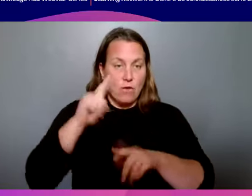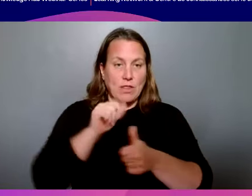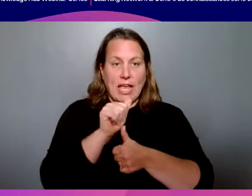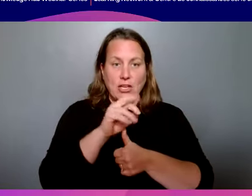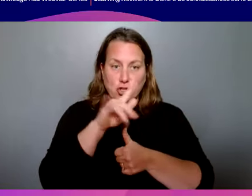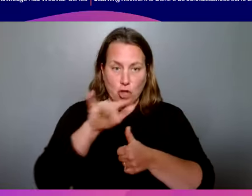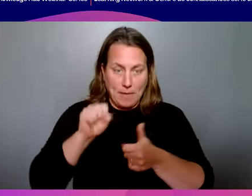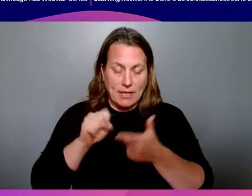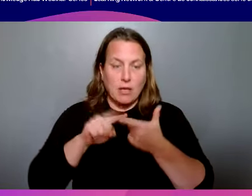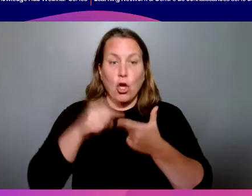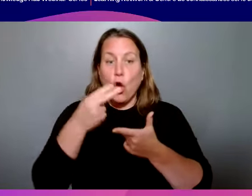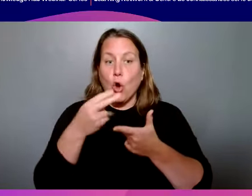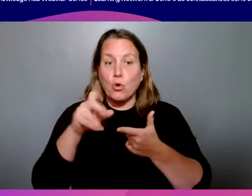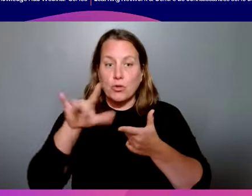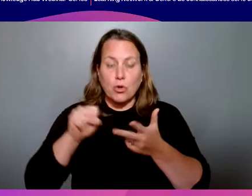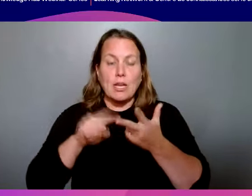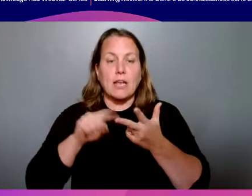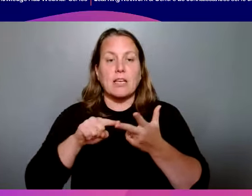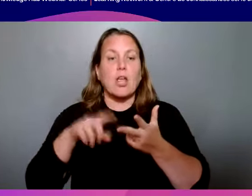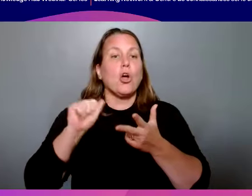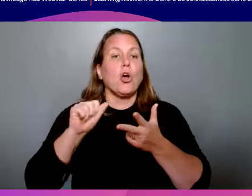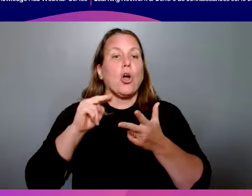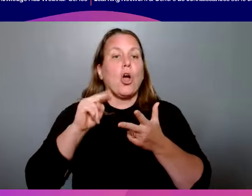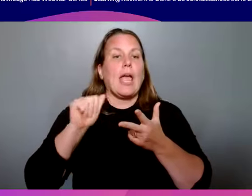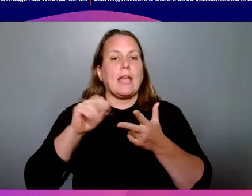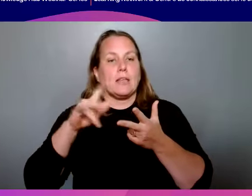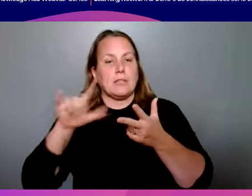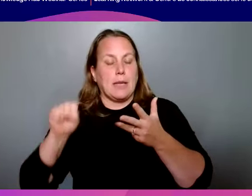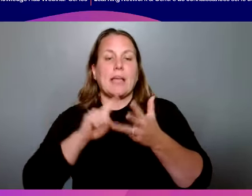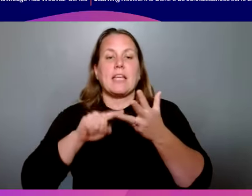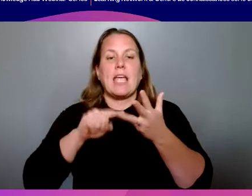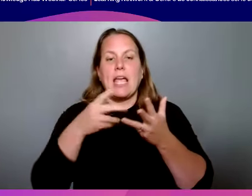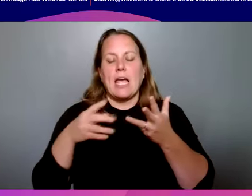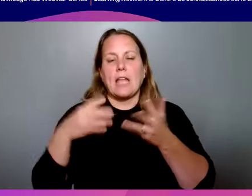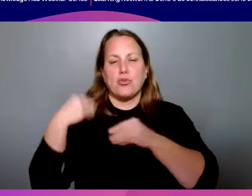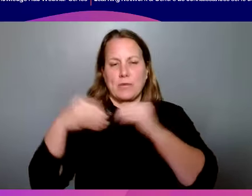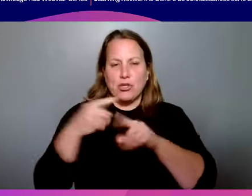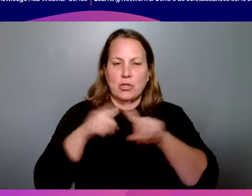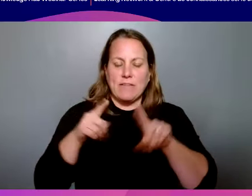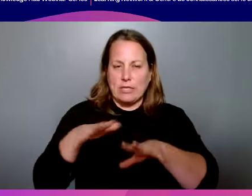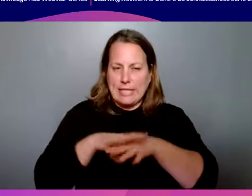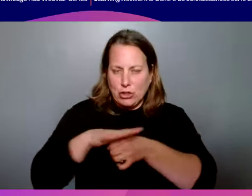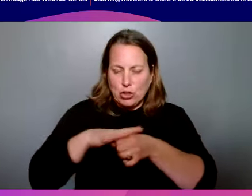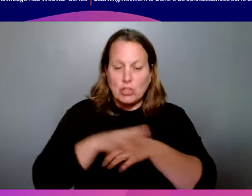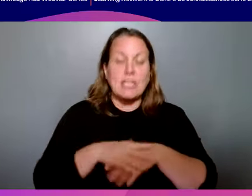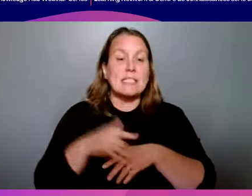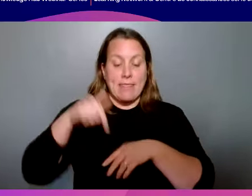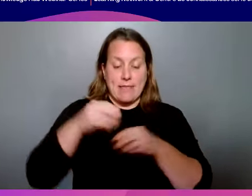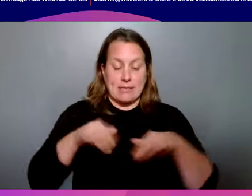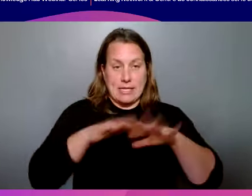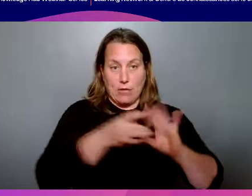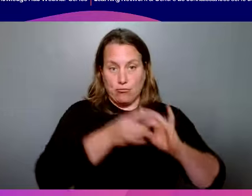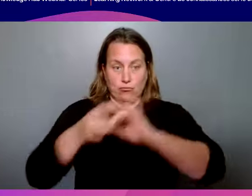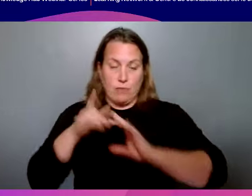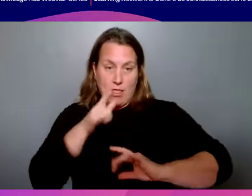Haudenosaunee, Lenapehoak, and Chinogton nations. These lands are connected with the London Township